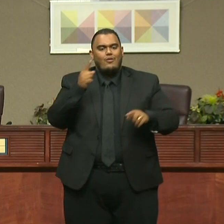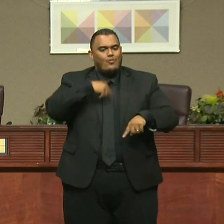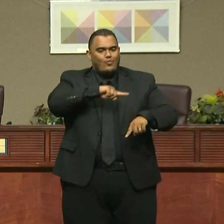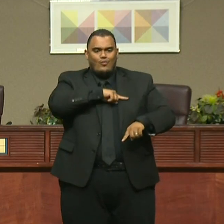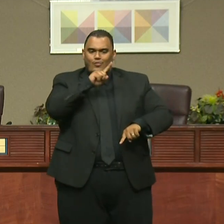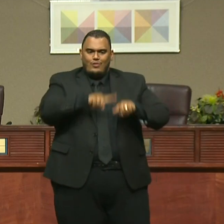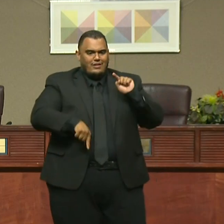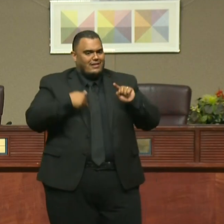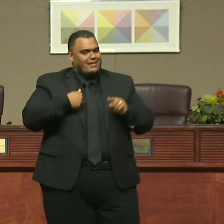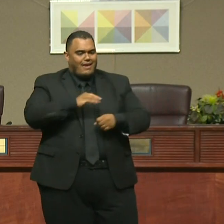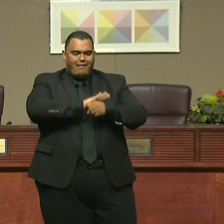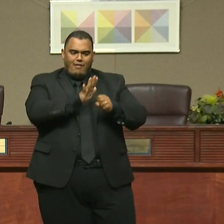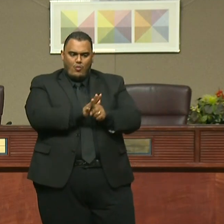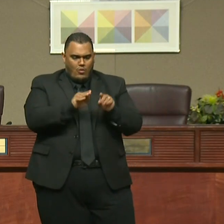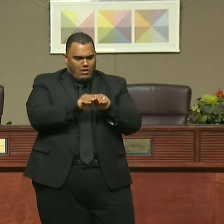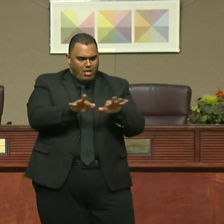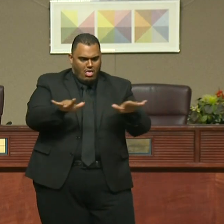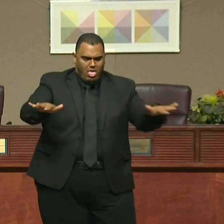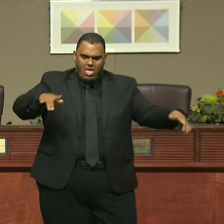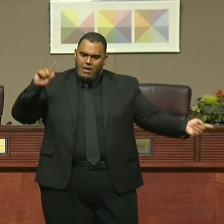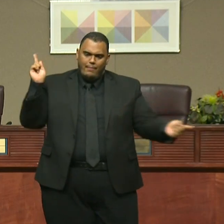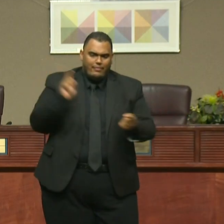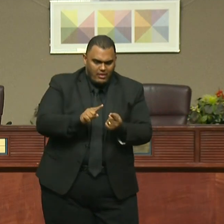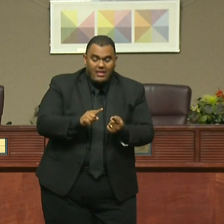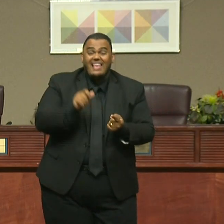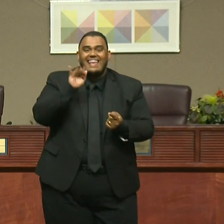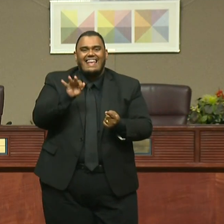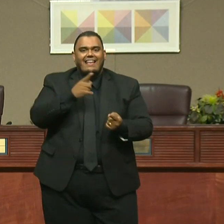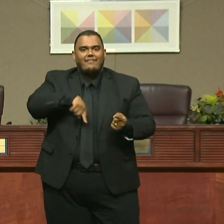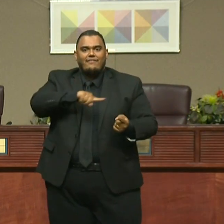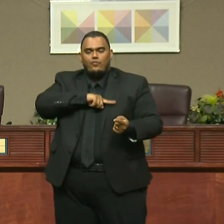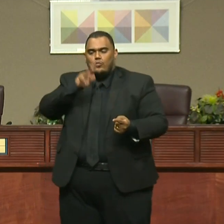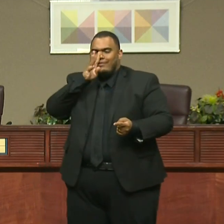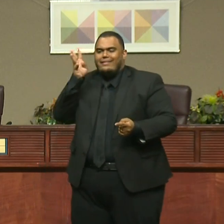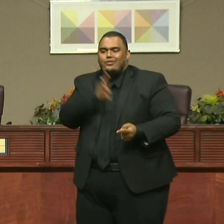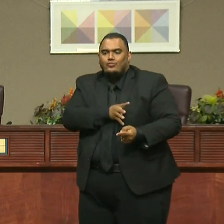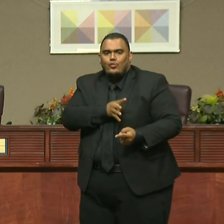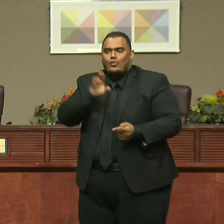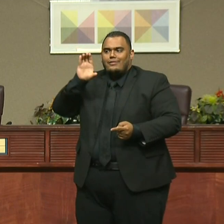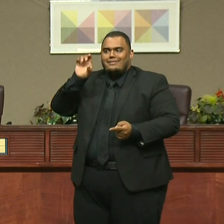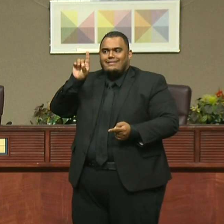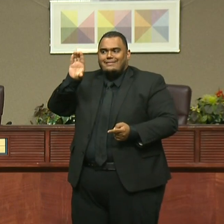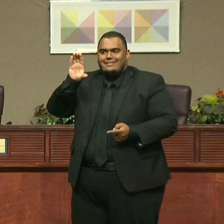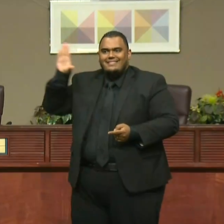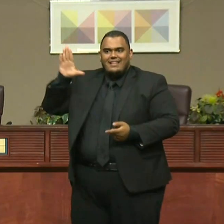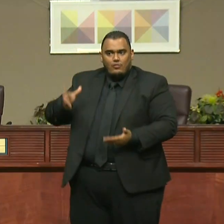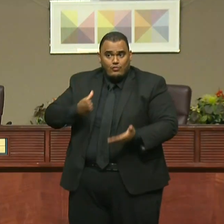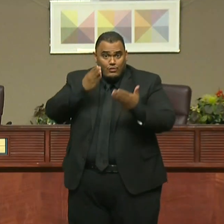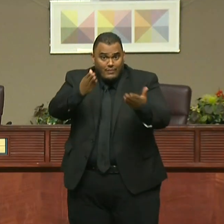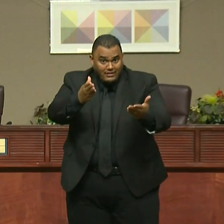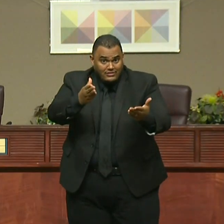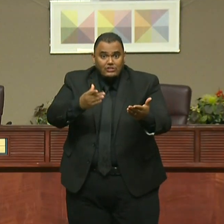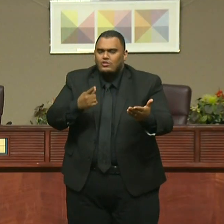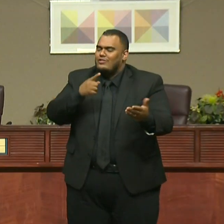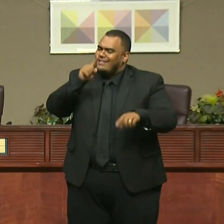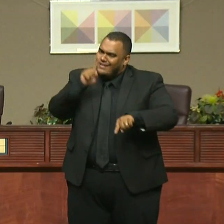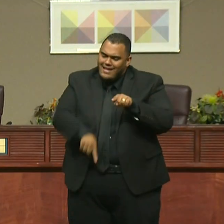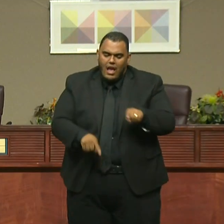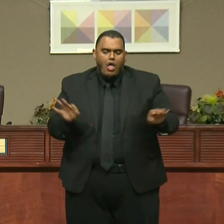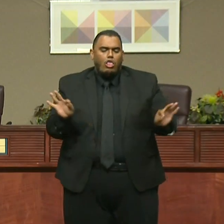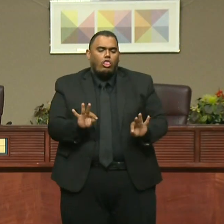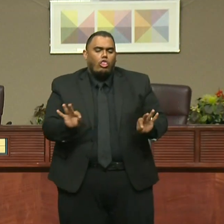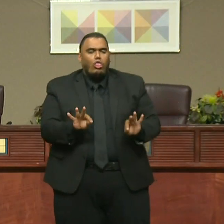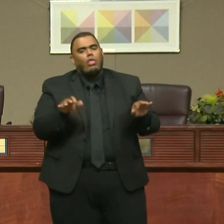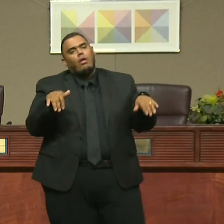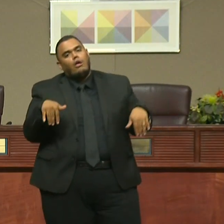these CDC measures. And we want people is not to relax. This is not gone, not because the economy is